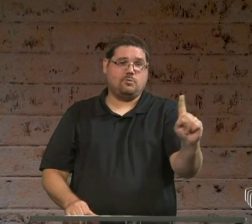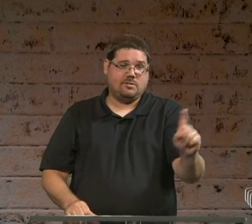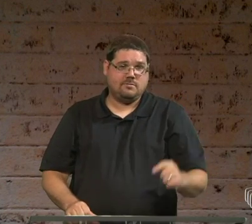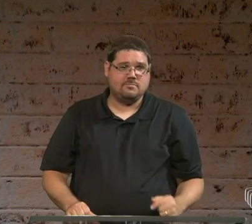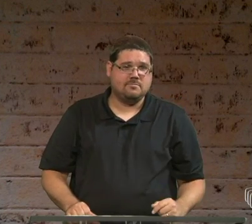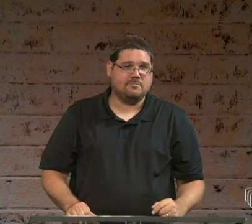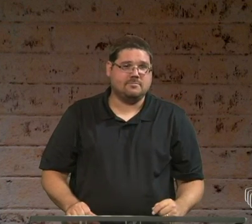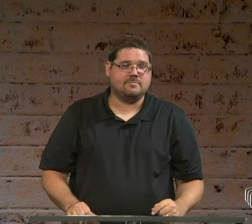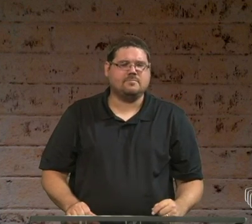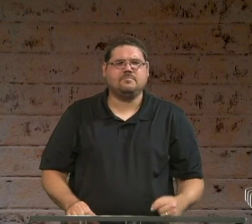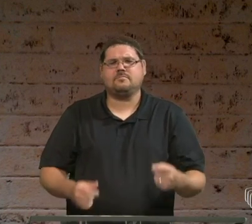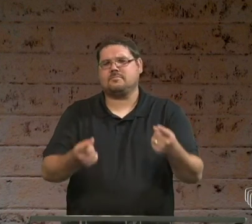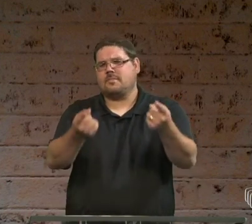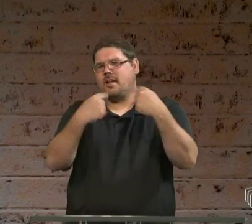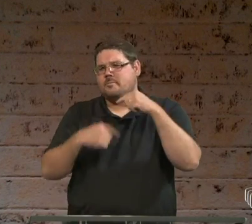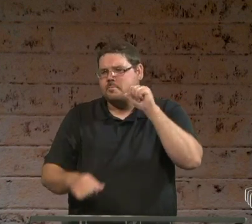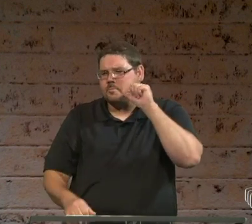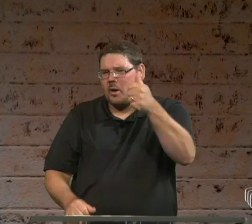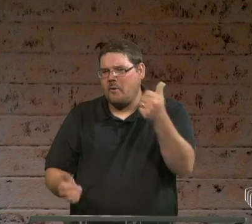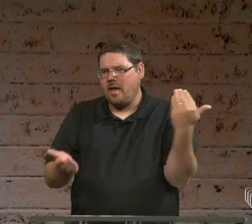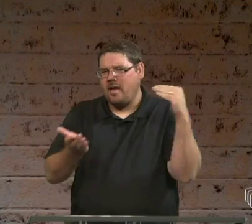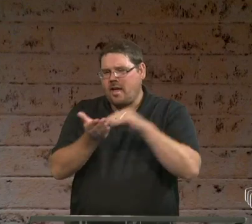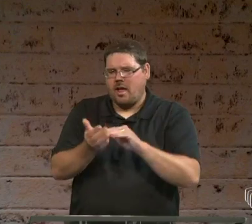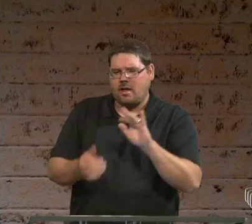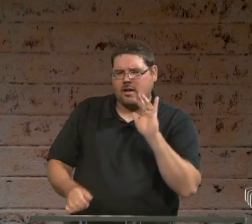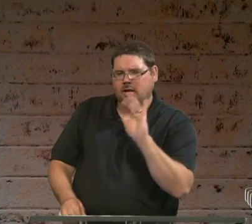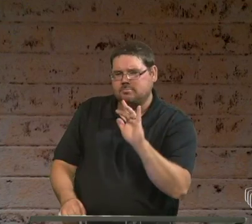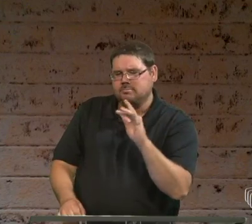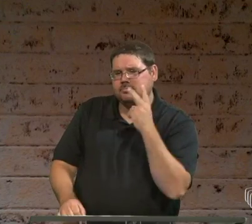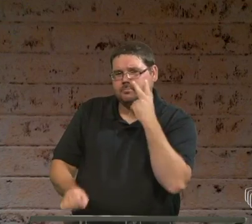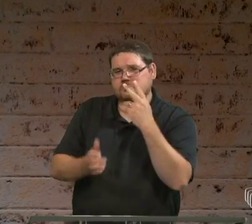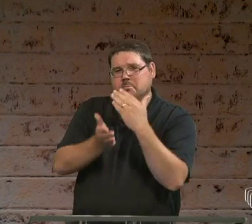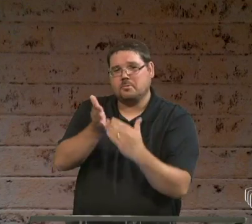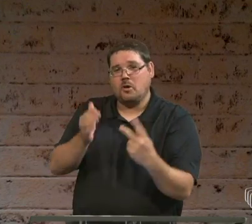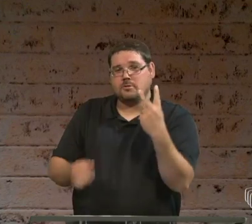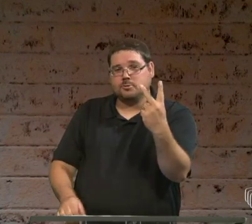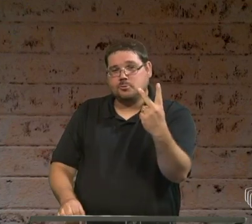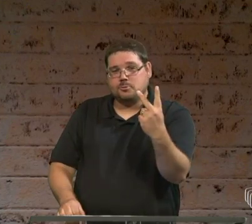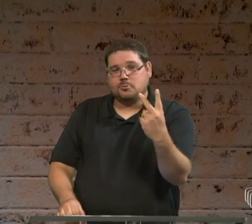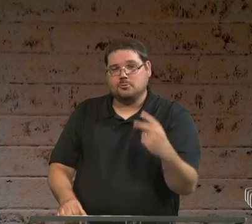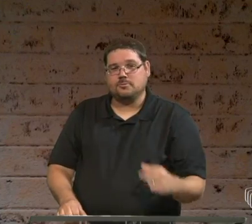Because God is everywhere. So come back tomorrow, log on for part 2.